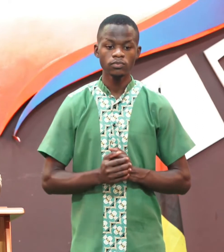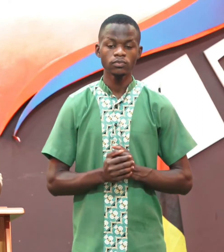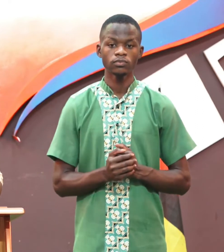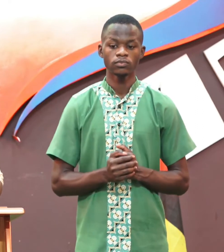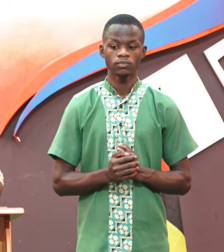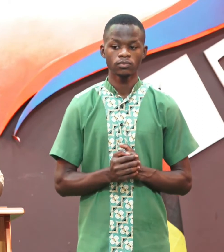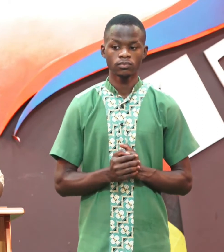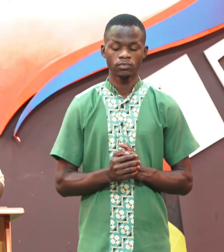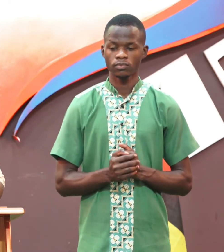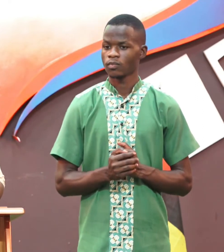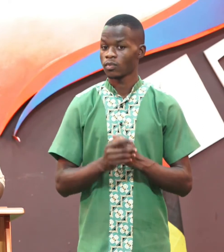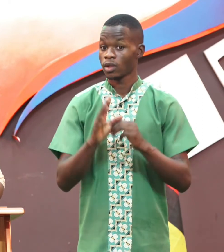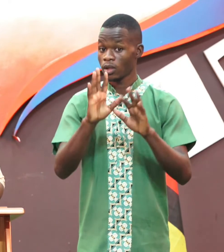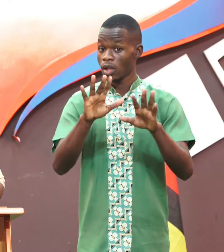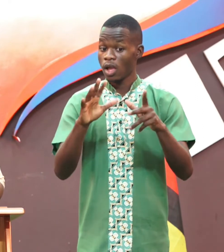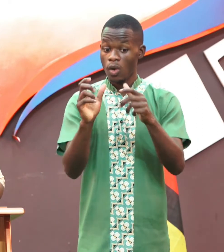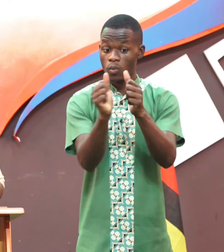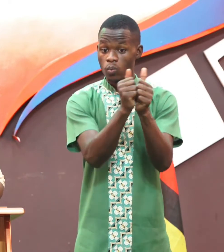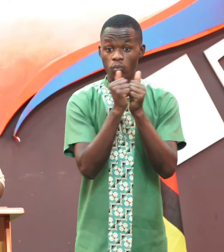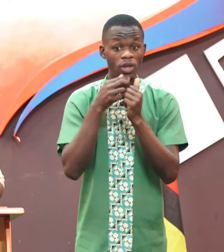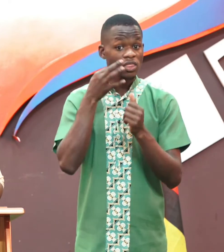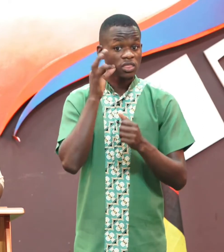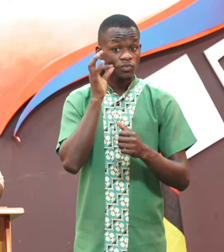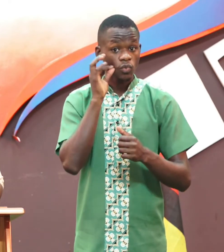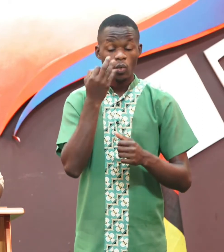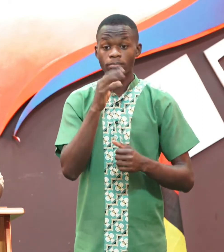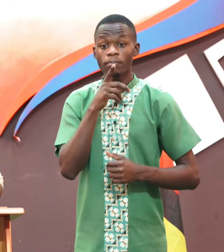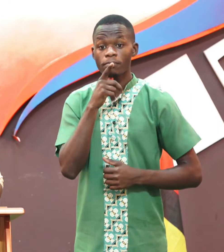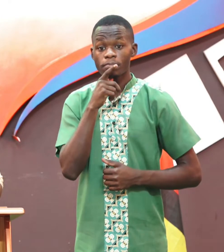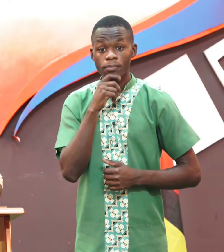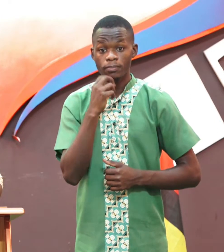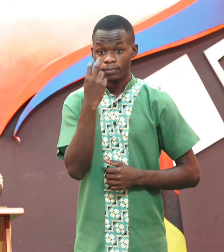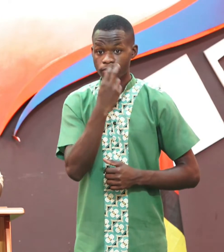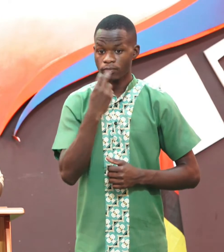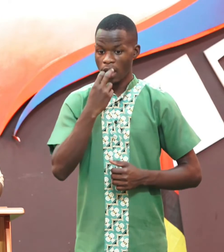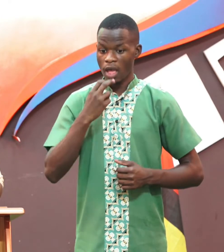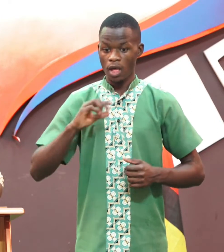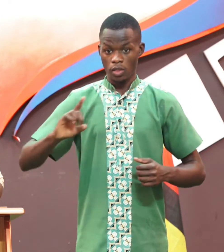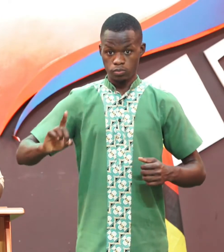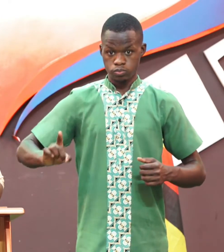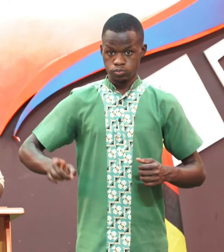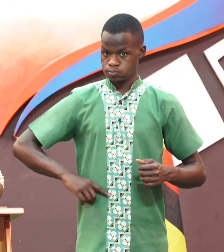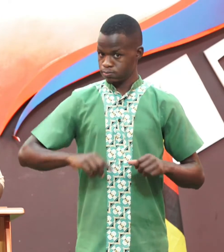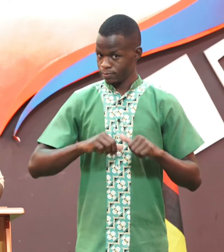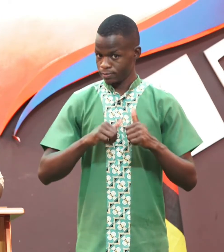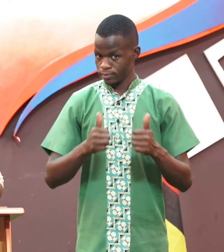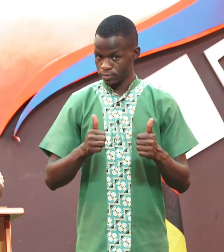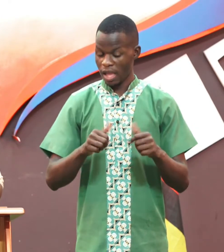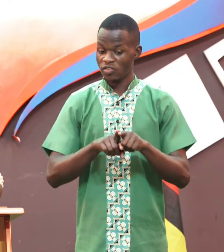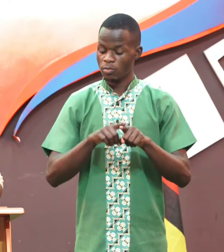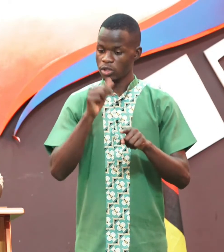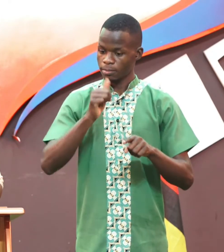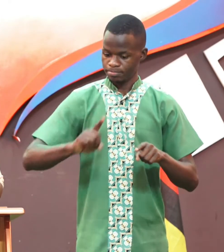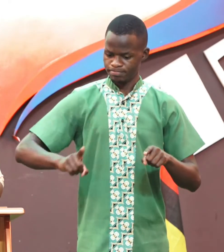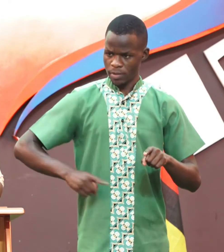n'olw'abiri mu olumu. With the fruit of a man's mouth, his stomach will be satisfied. He will be satisfied with the product of